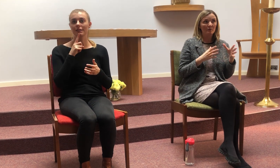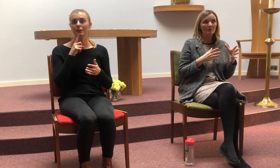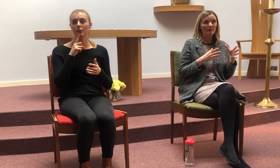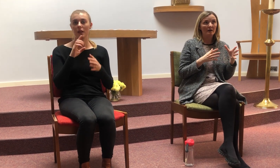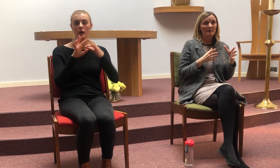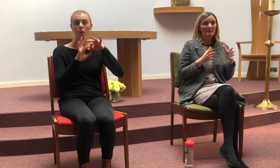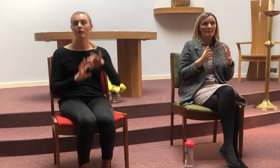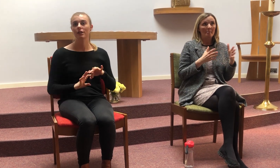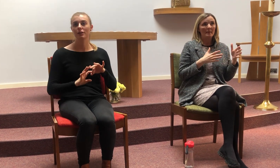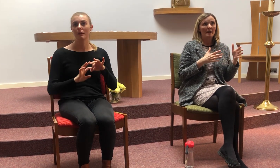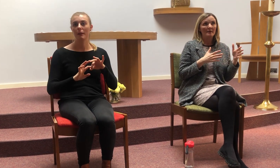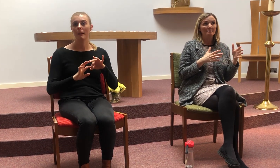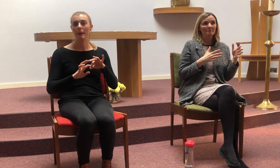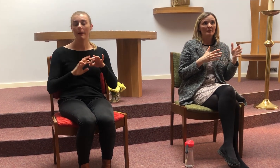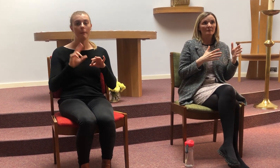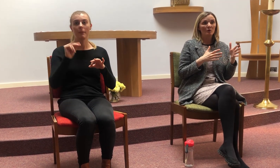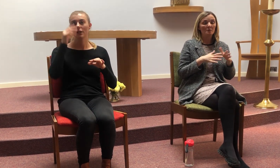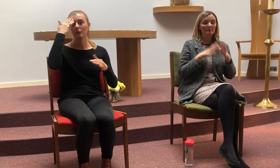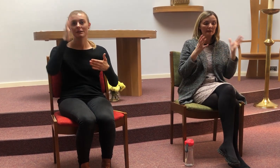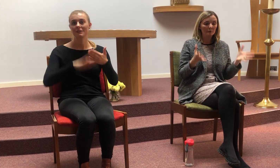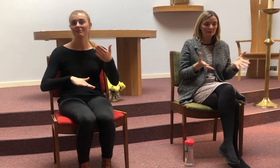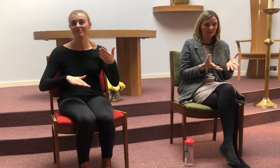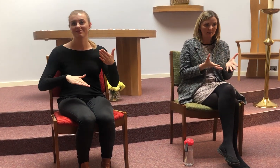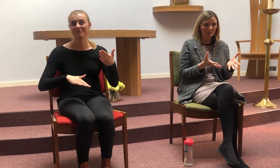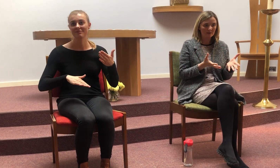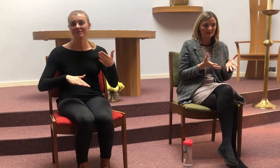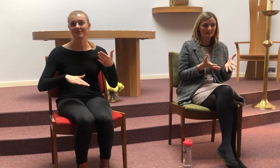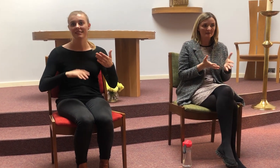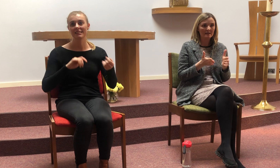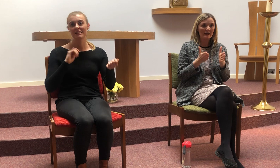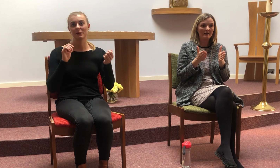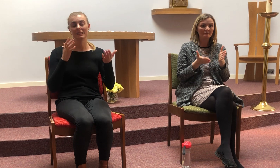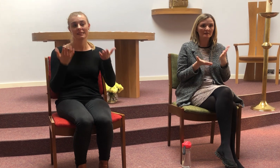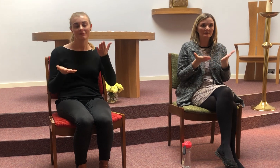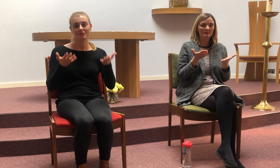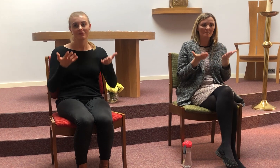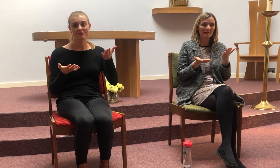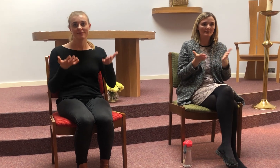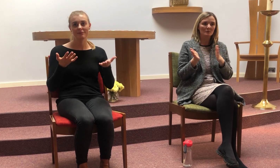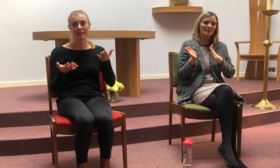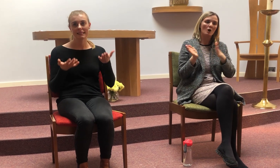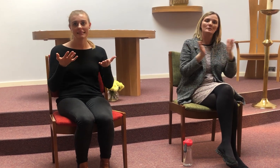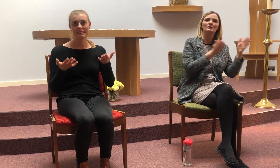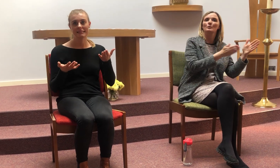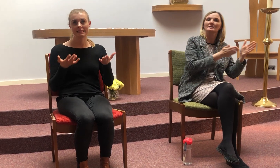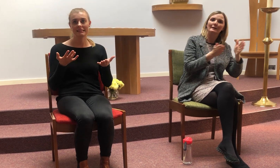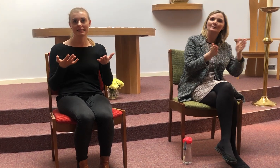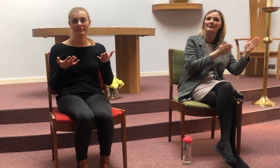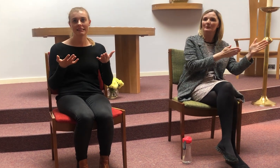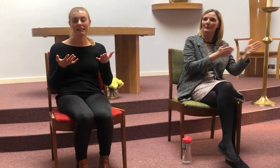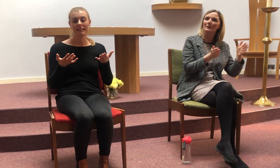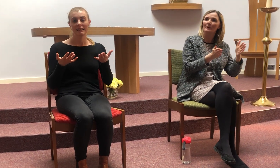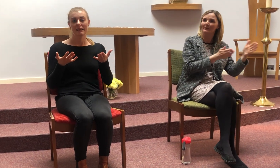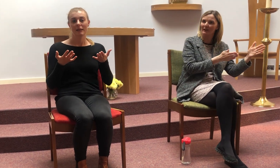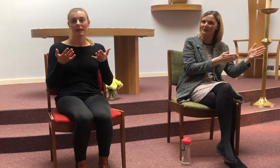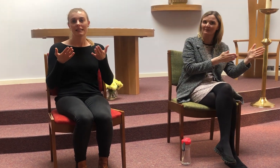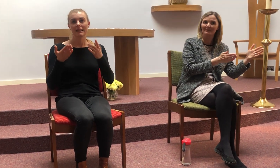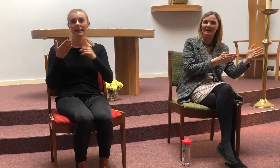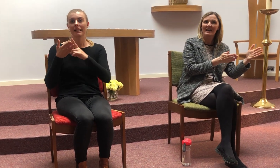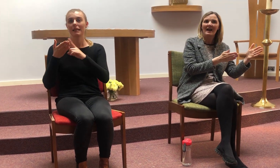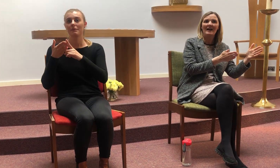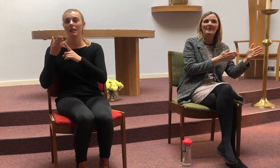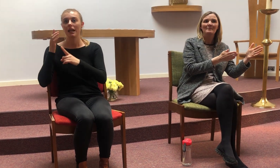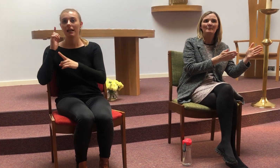think before we really looked at our processes, the balance was always towards hearing people with the